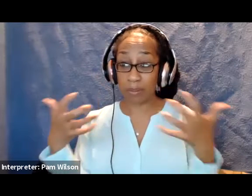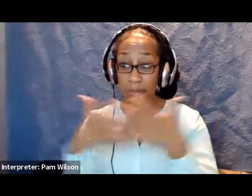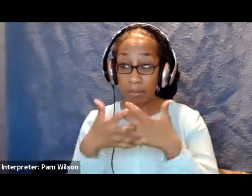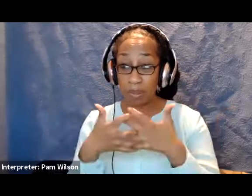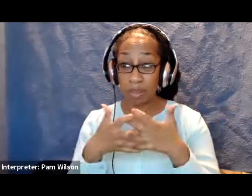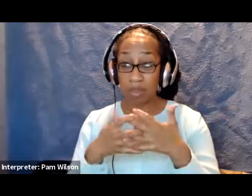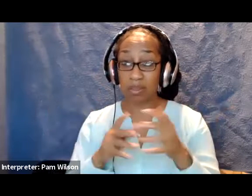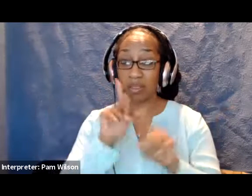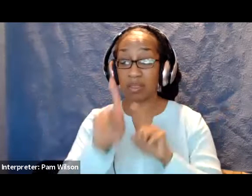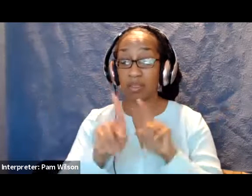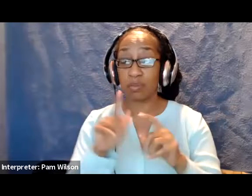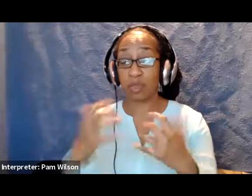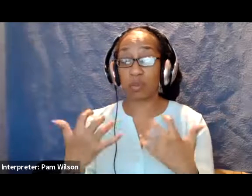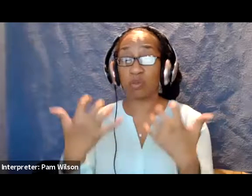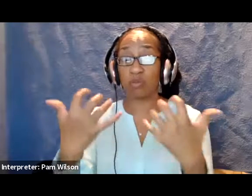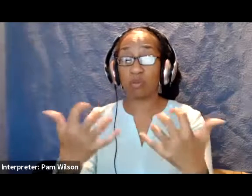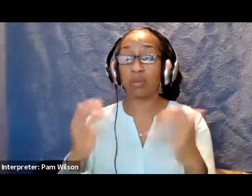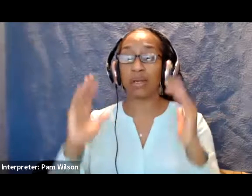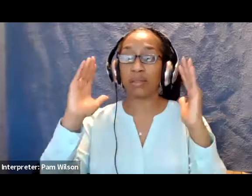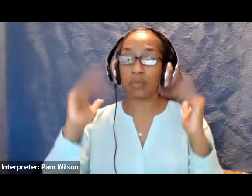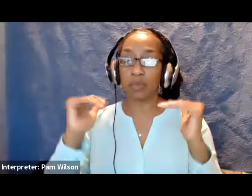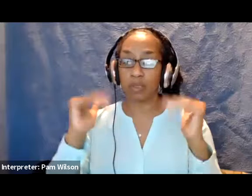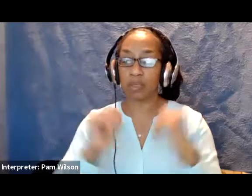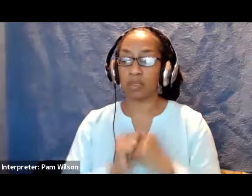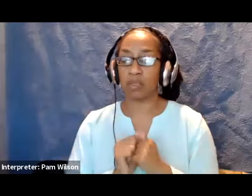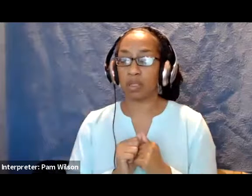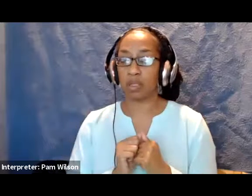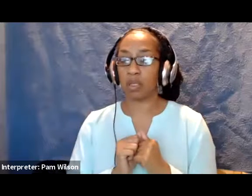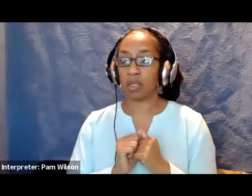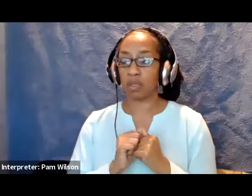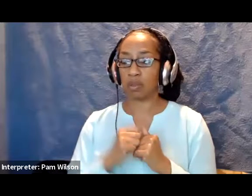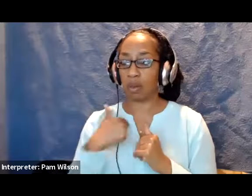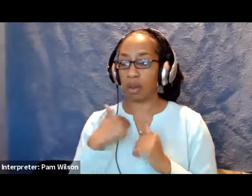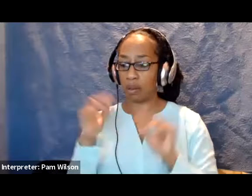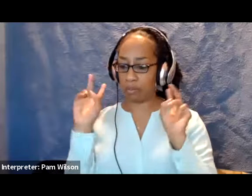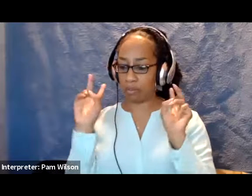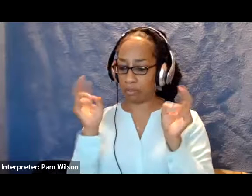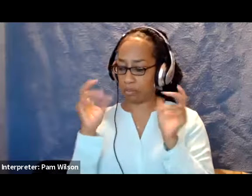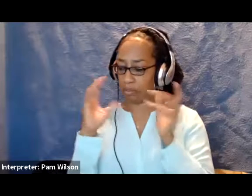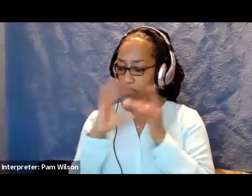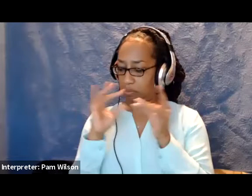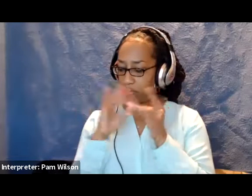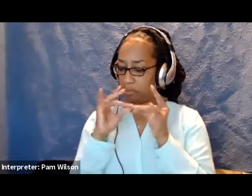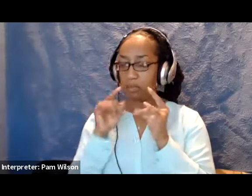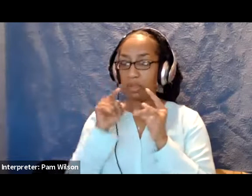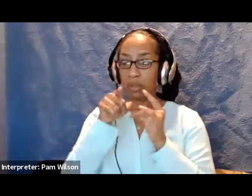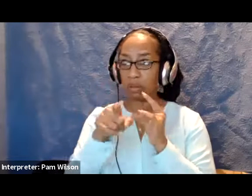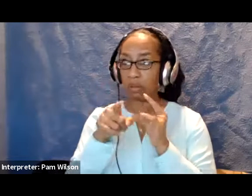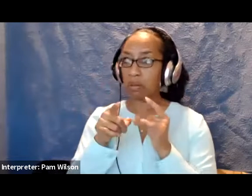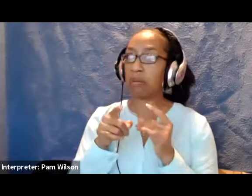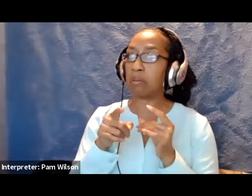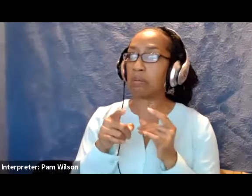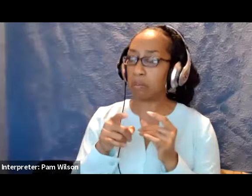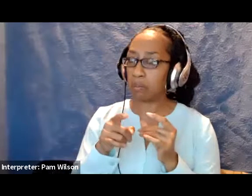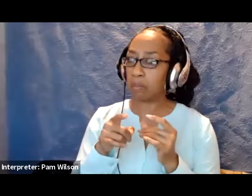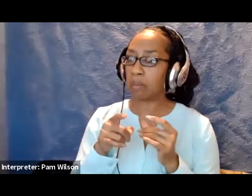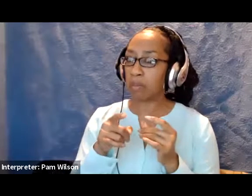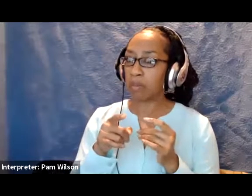and that it is information that is relevant, and that